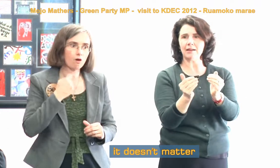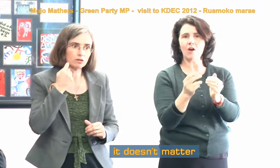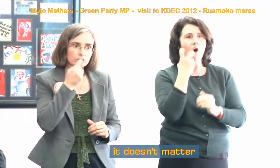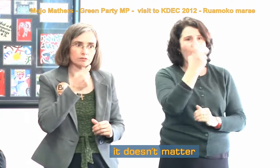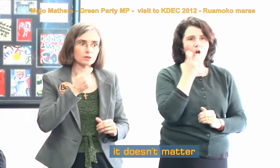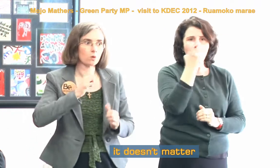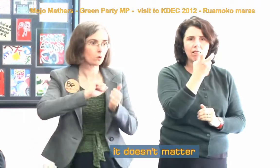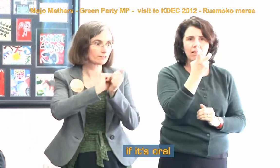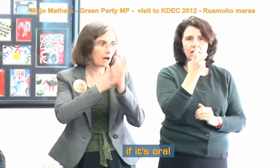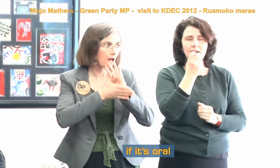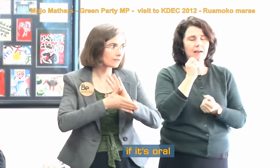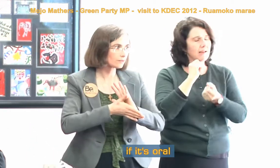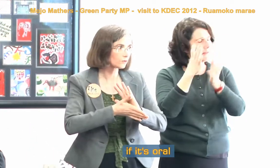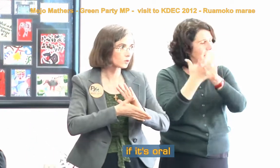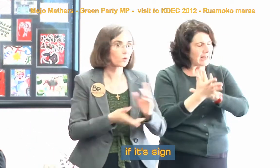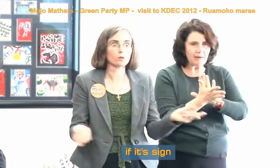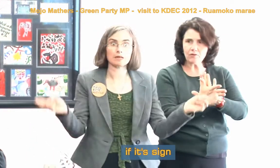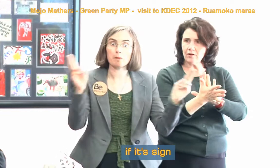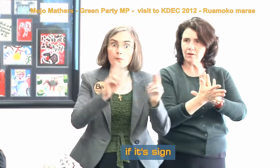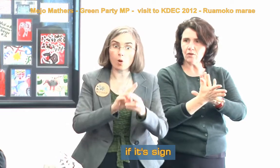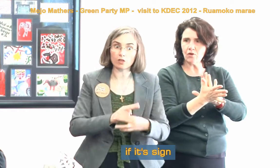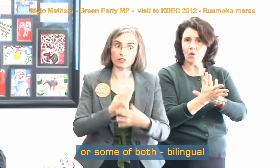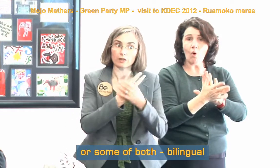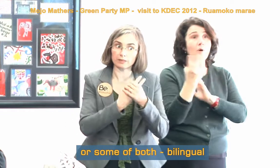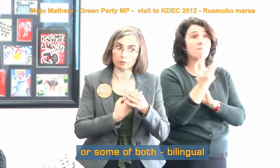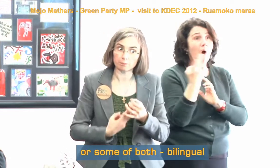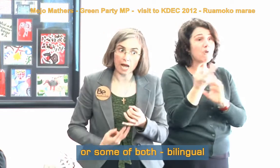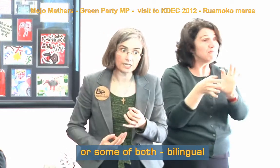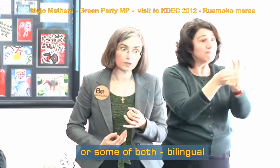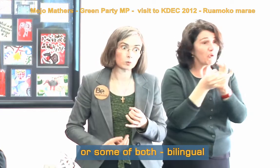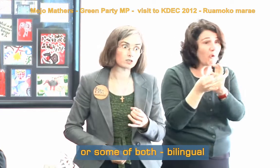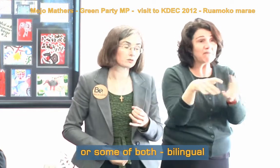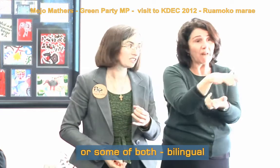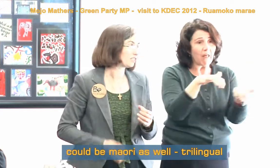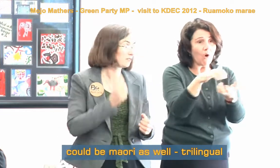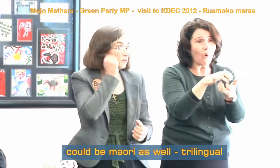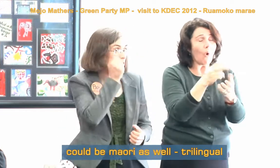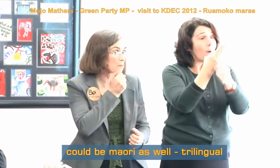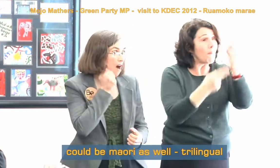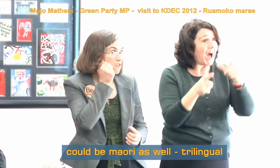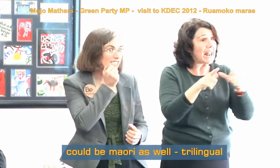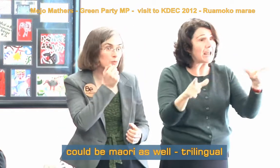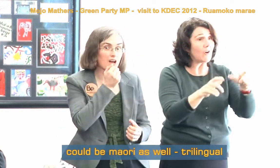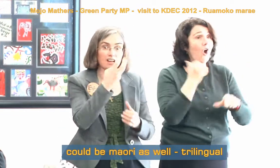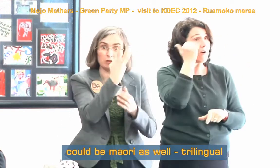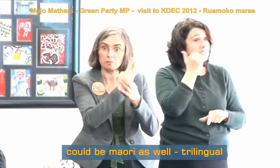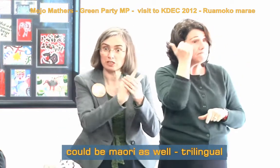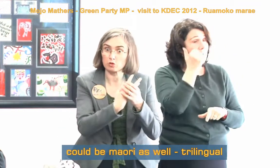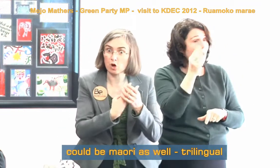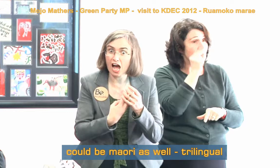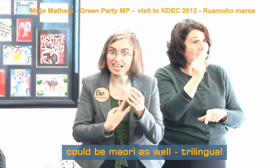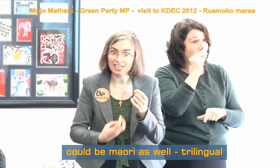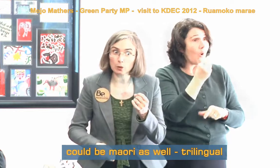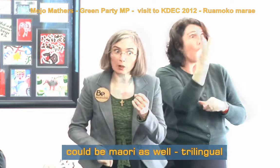Whether it's ours, it's fine, it's summer boats, it's style and growth, you know, mow your birth,